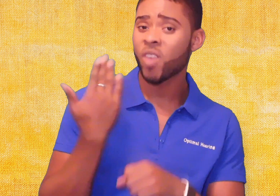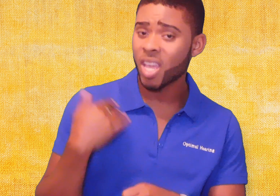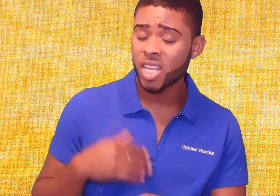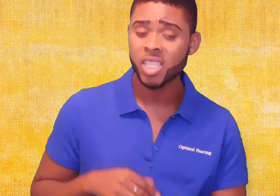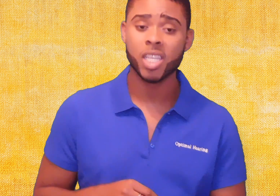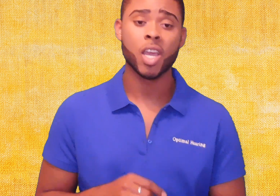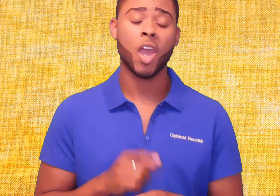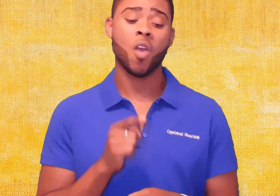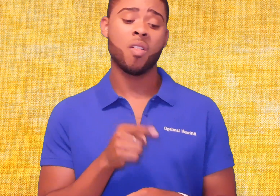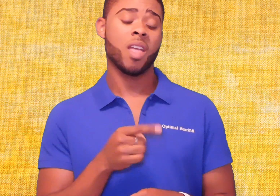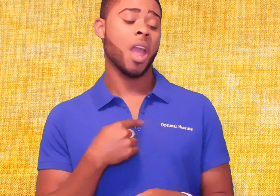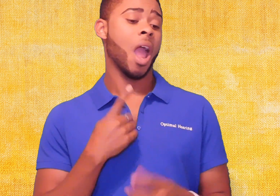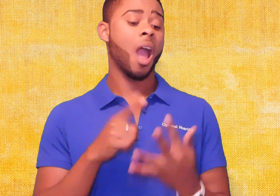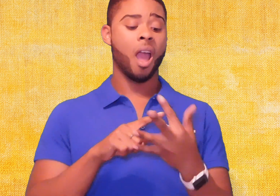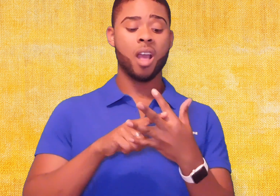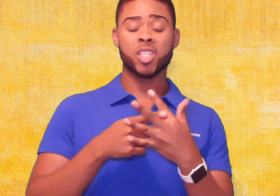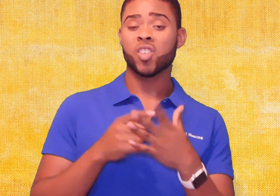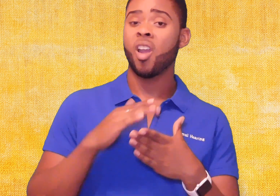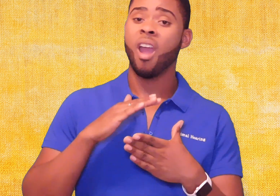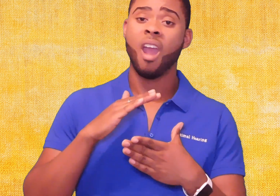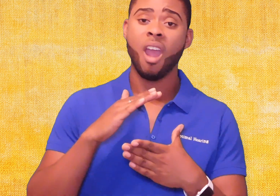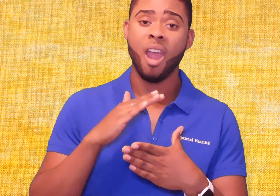years ago that I began practicing